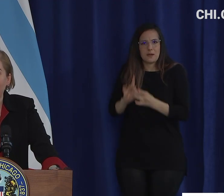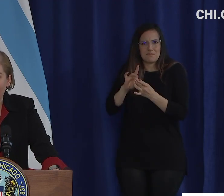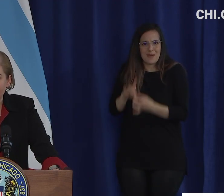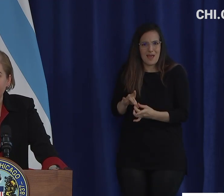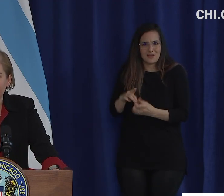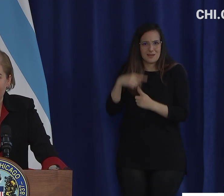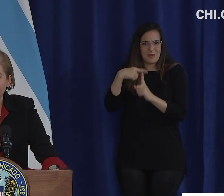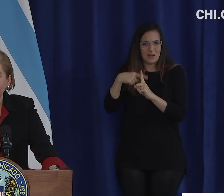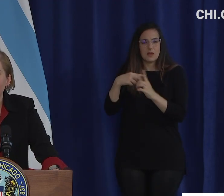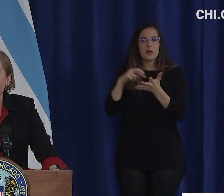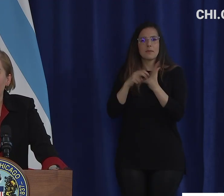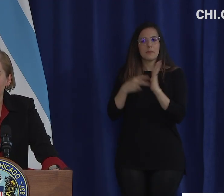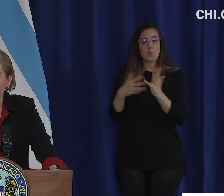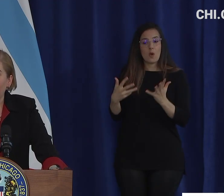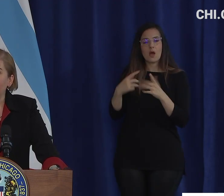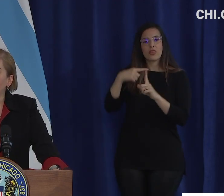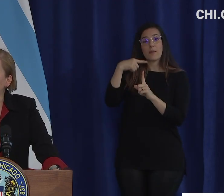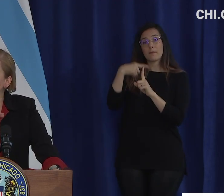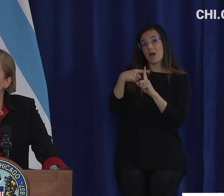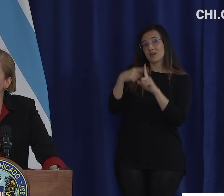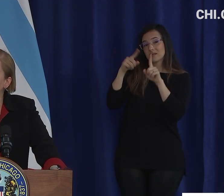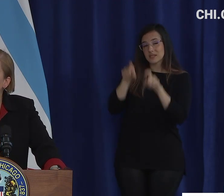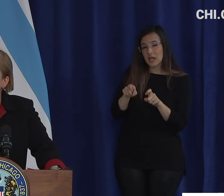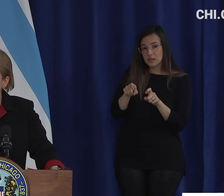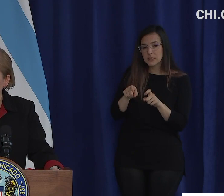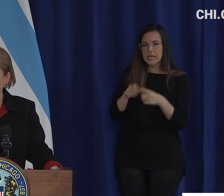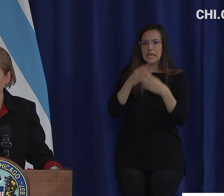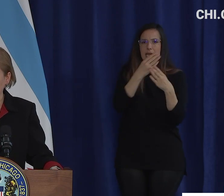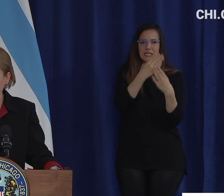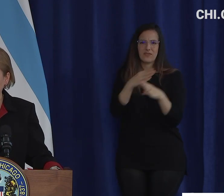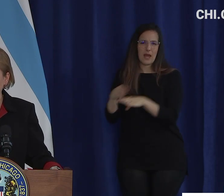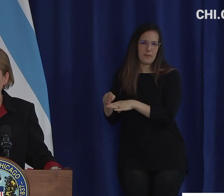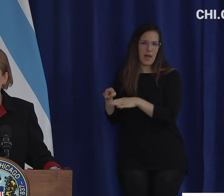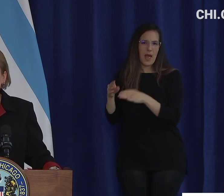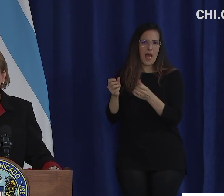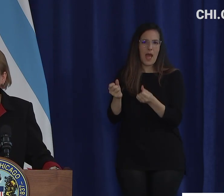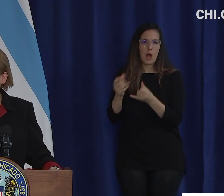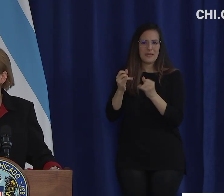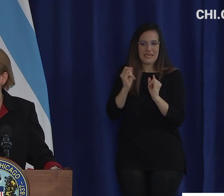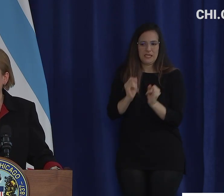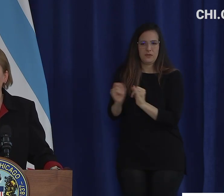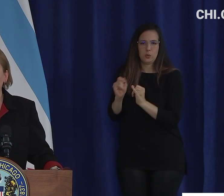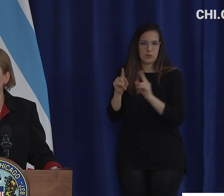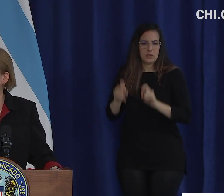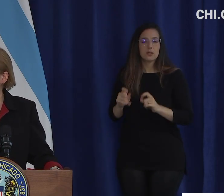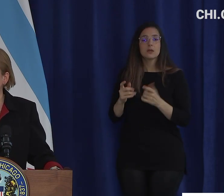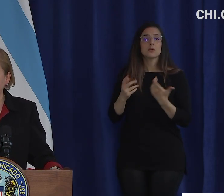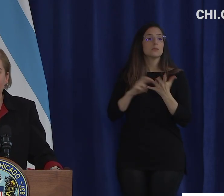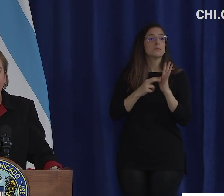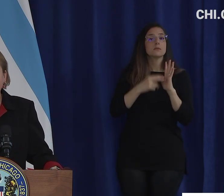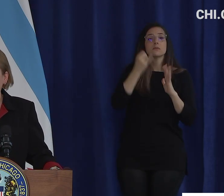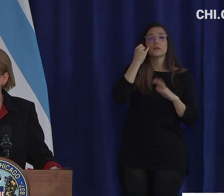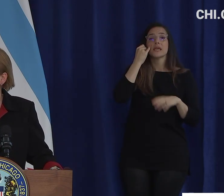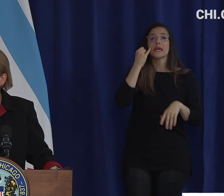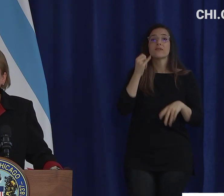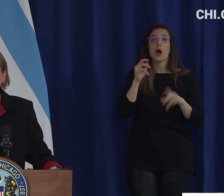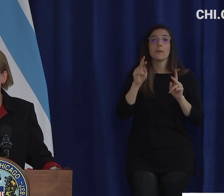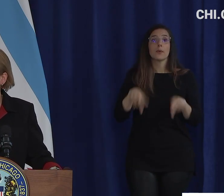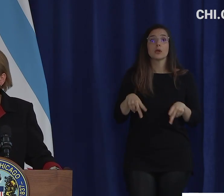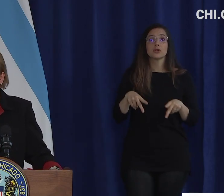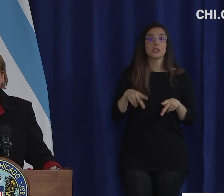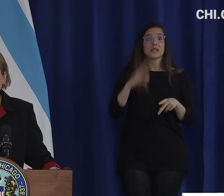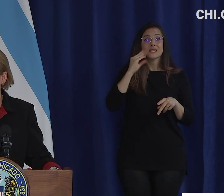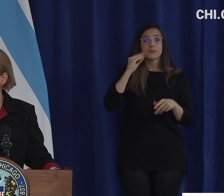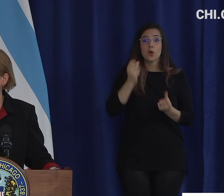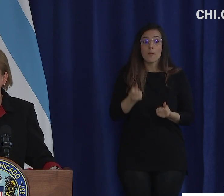take the positive tests and divide it by the number of individuals tested. So if someone has had multiple tests, say they work in a